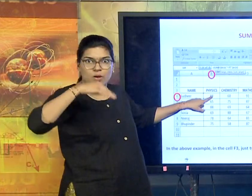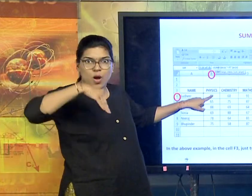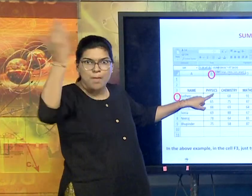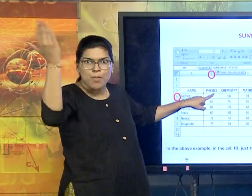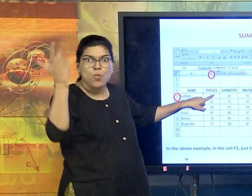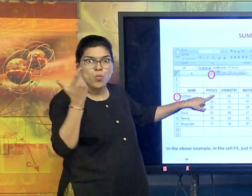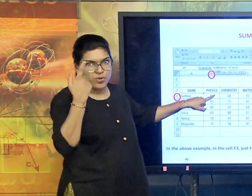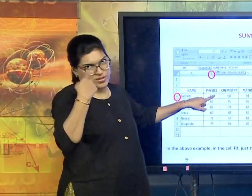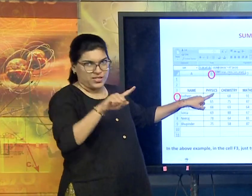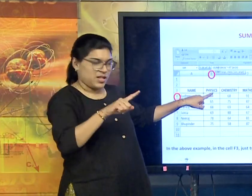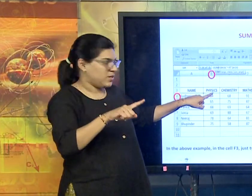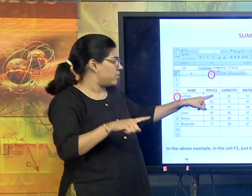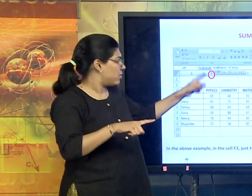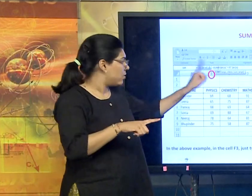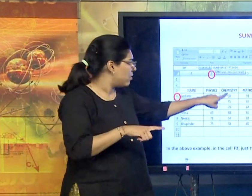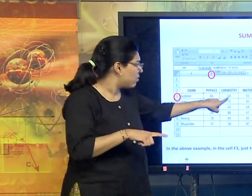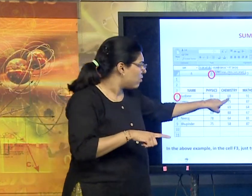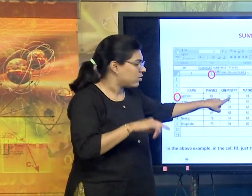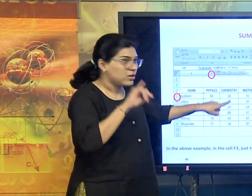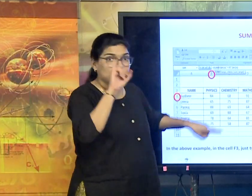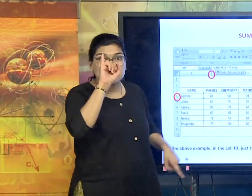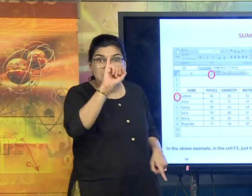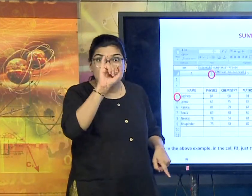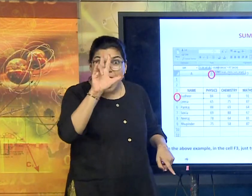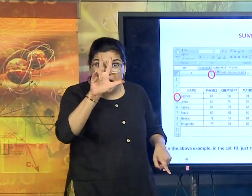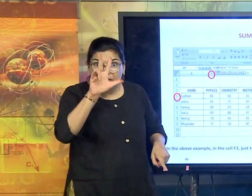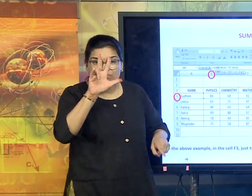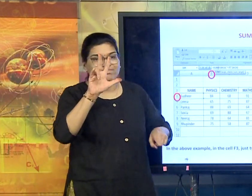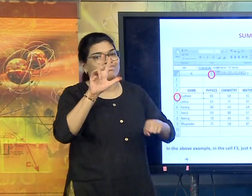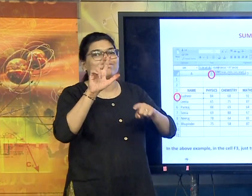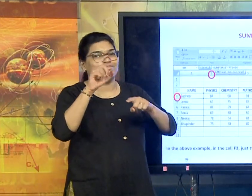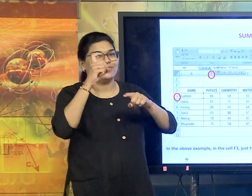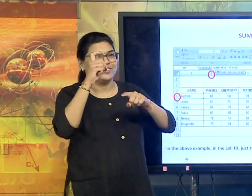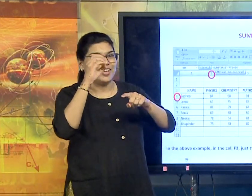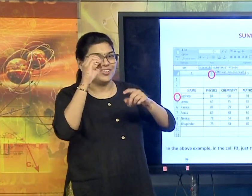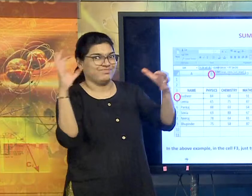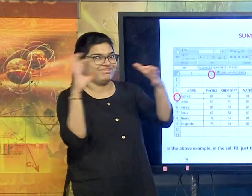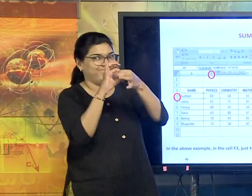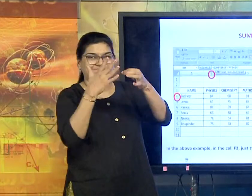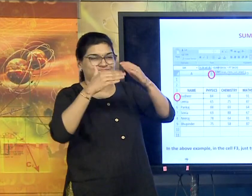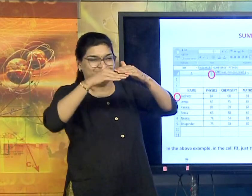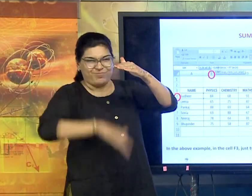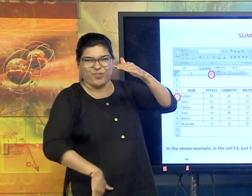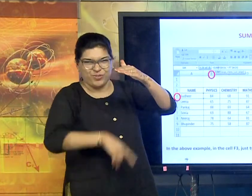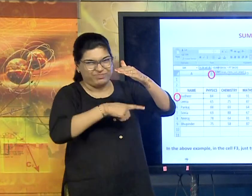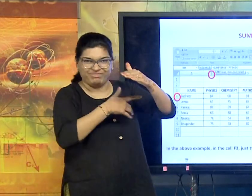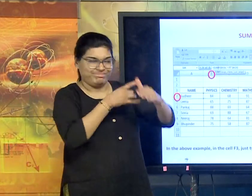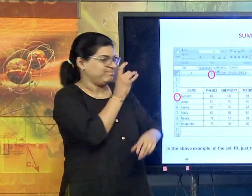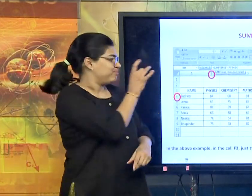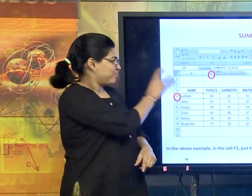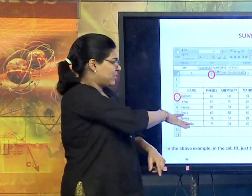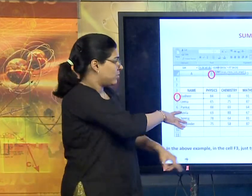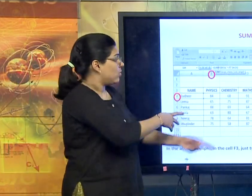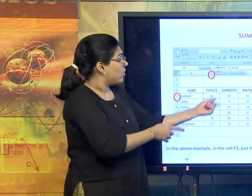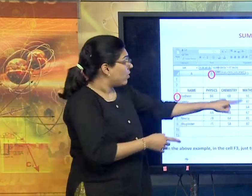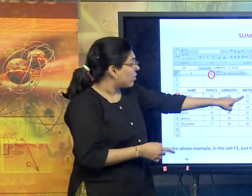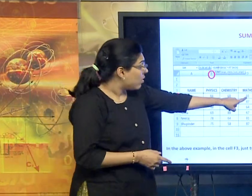than 70. So we have to put that here. So it is a condition, it is a conditional